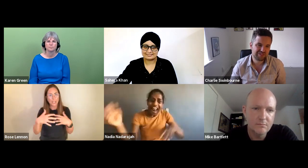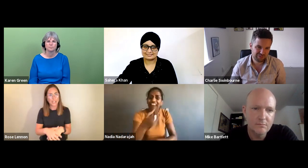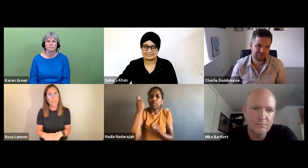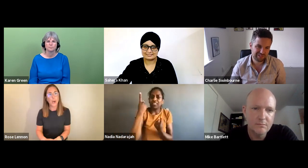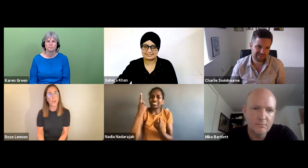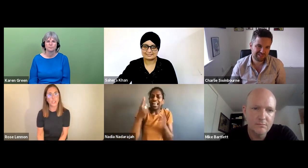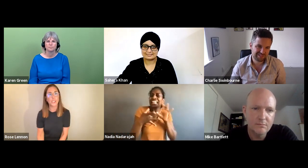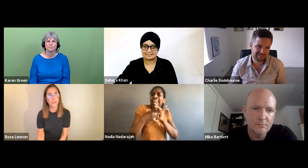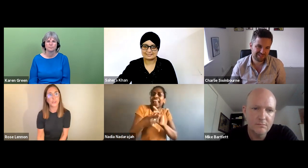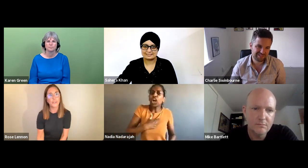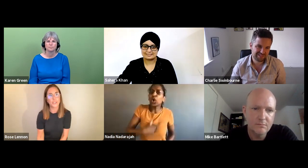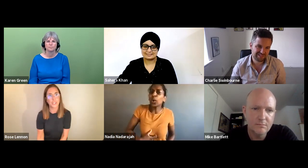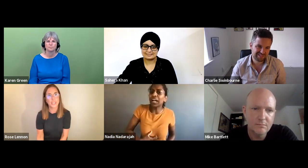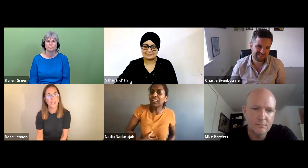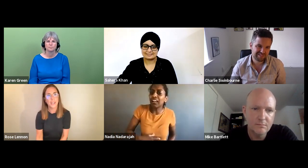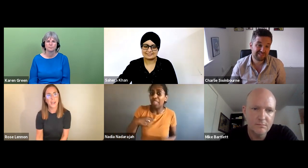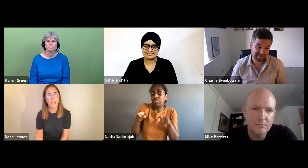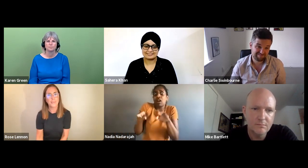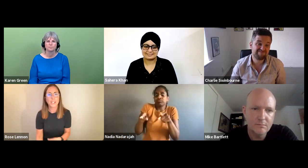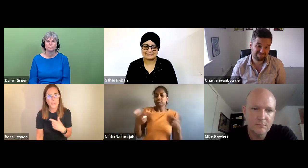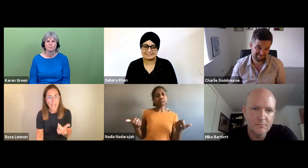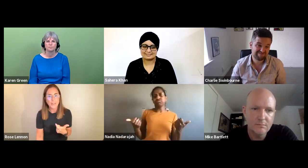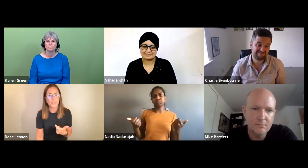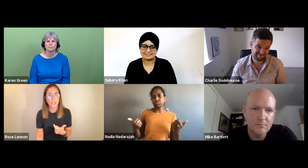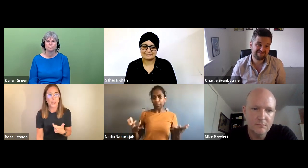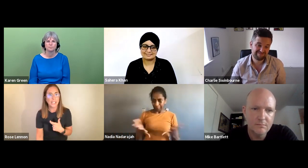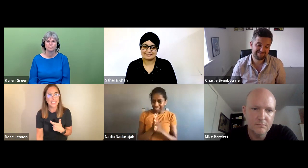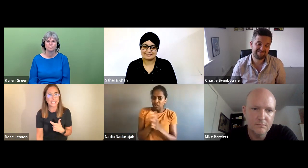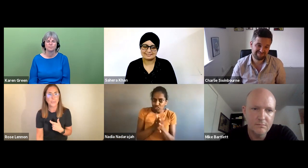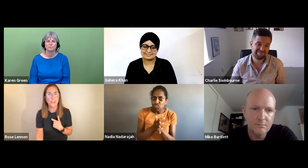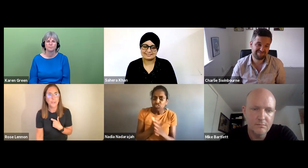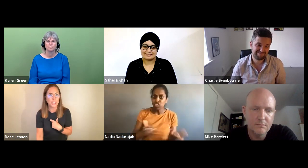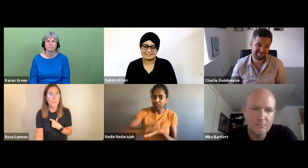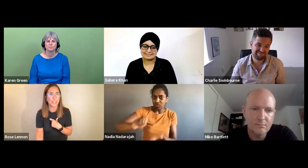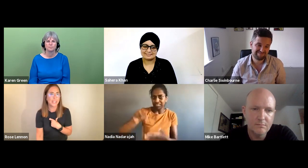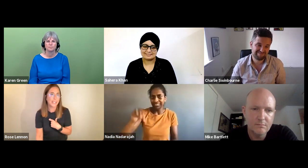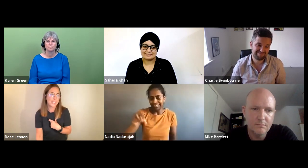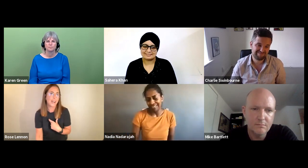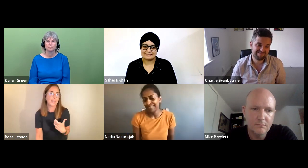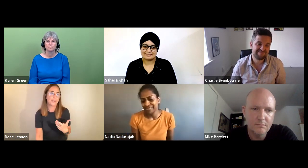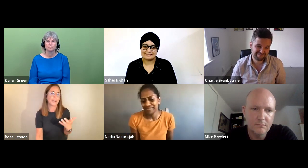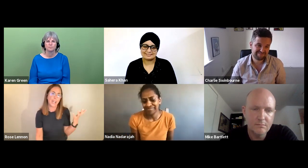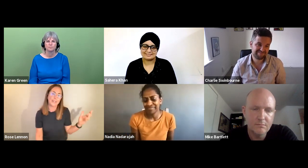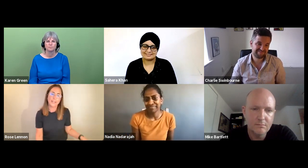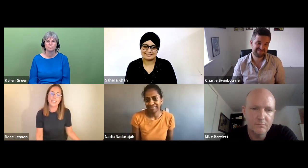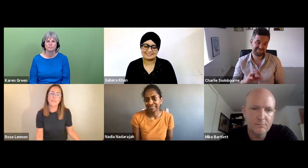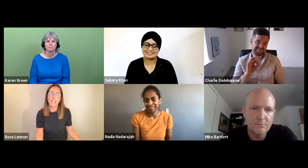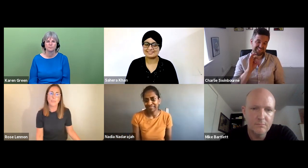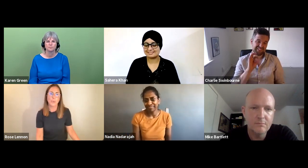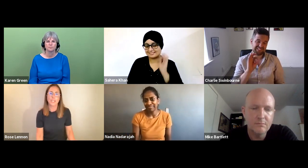us to merge the two cultures. Because we have a link, we're all human. So yeah, it's really important